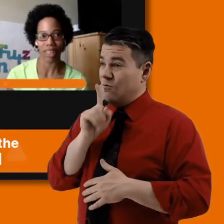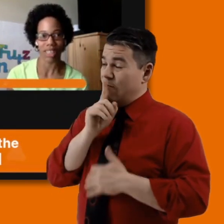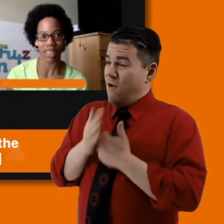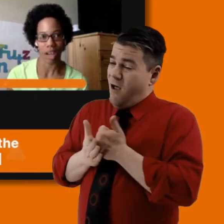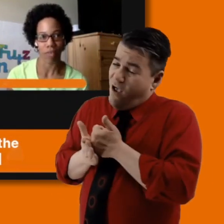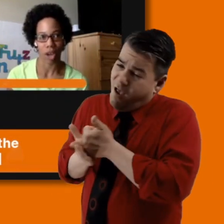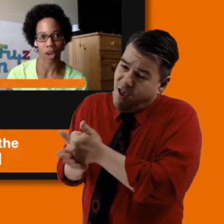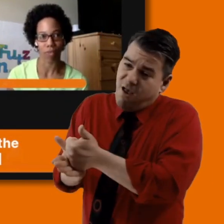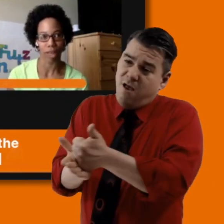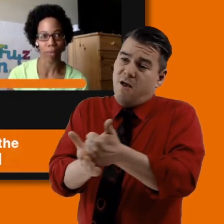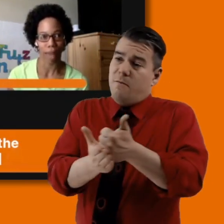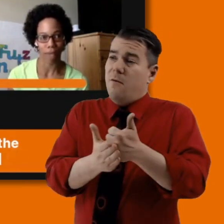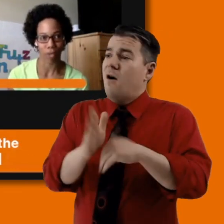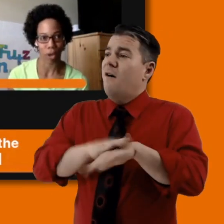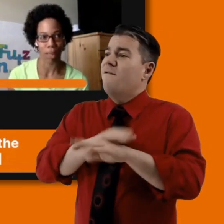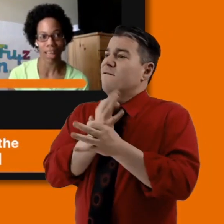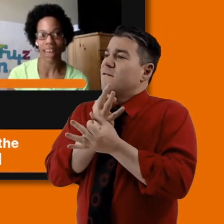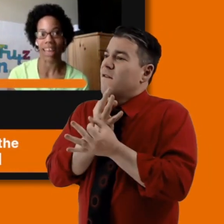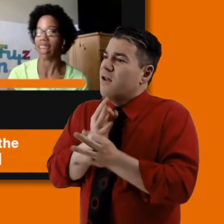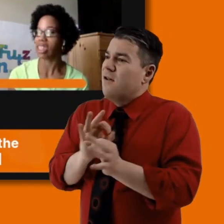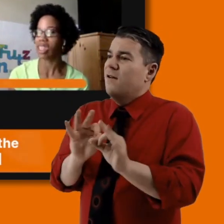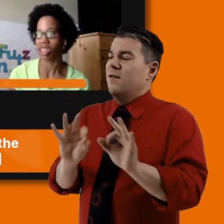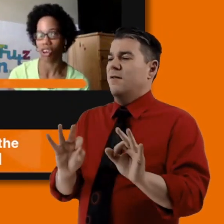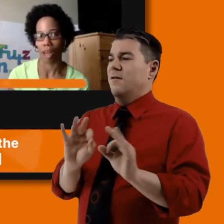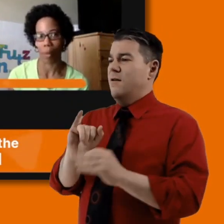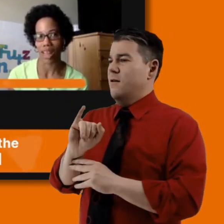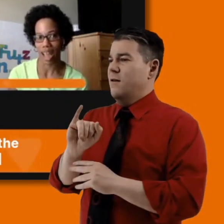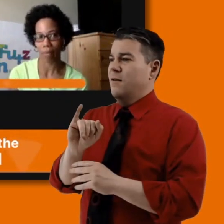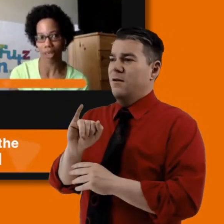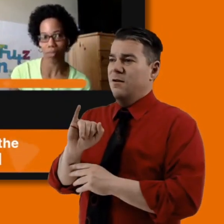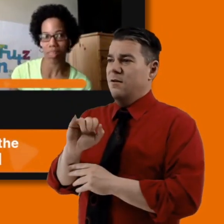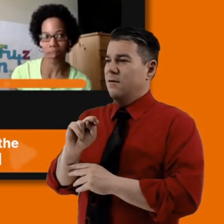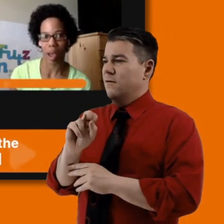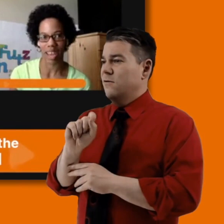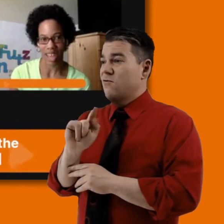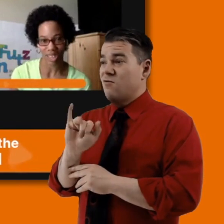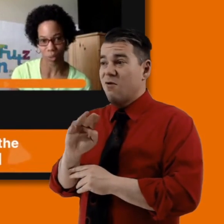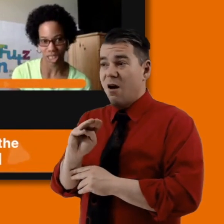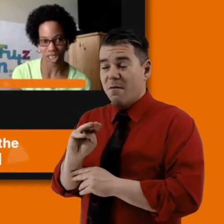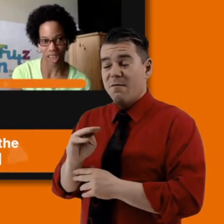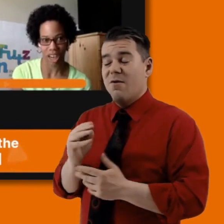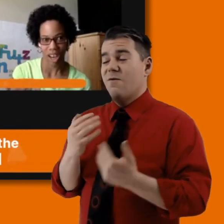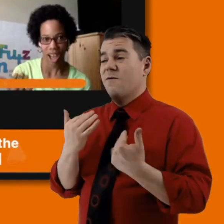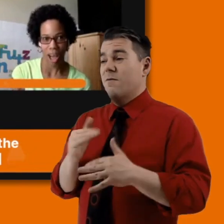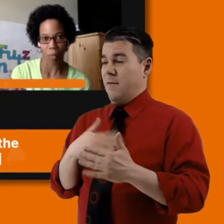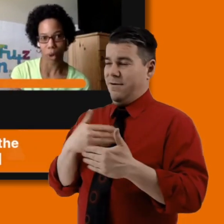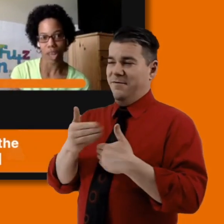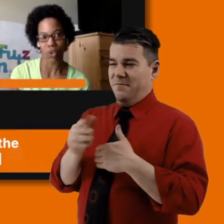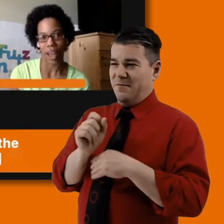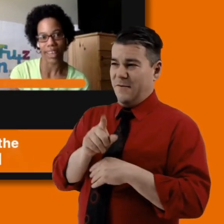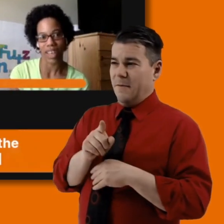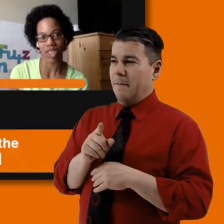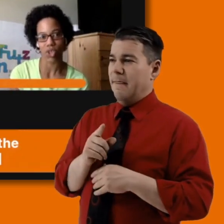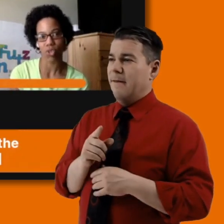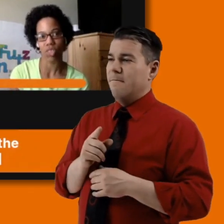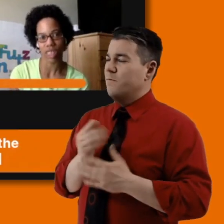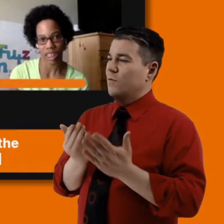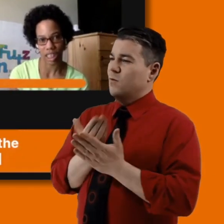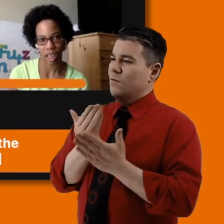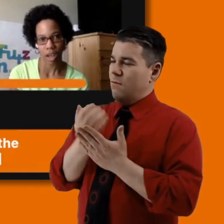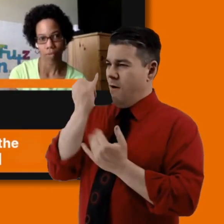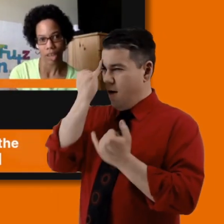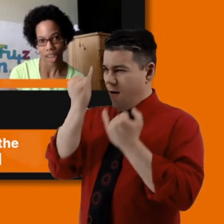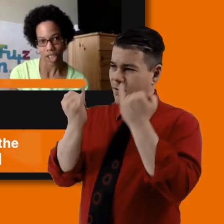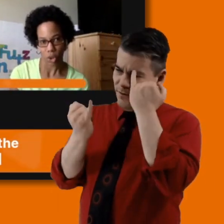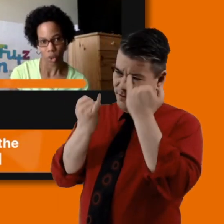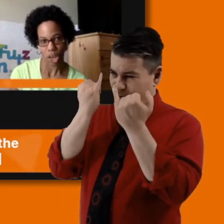by putting this stuff on a free platform like Instagram. And that brings me to my next question. What new ideas do you